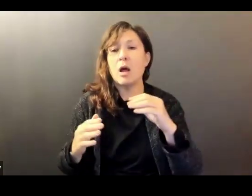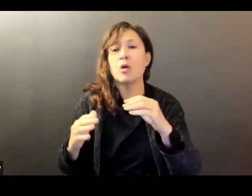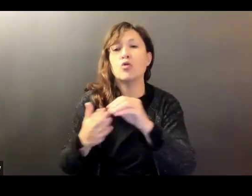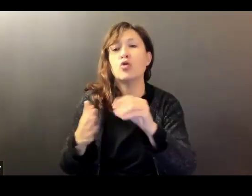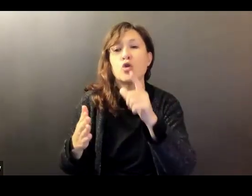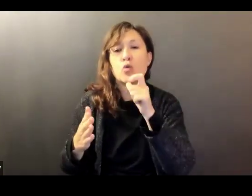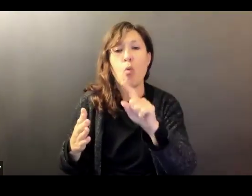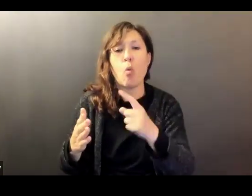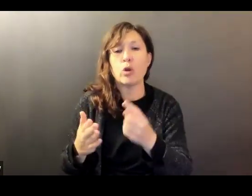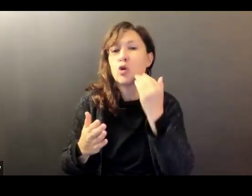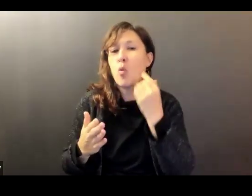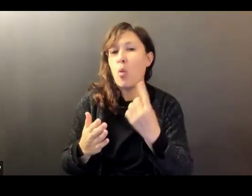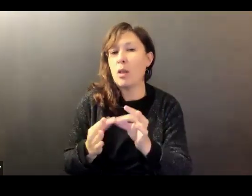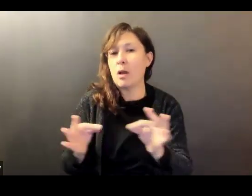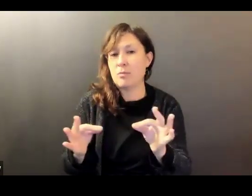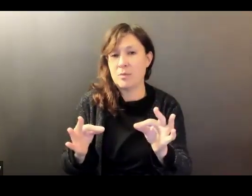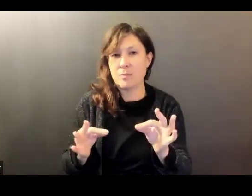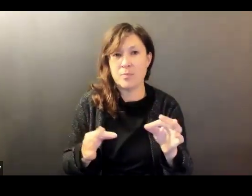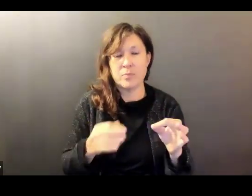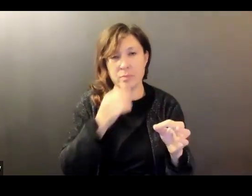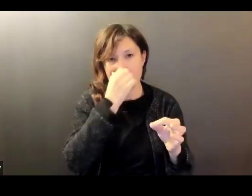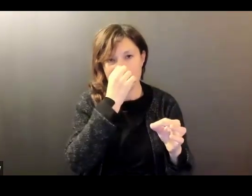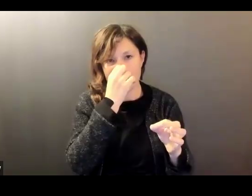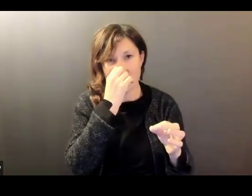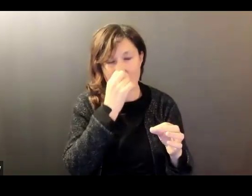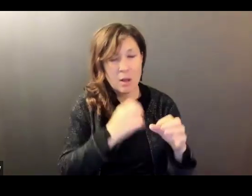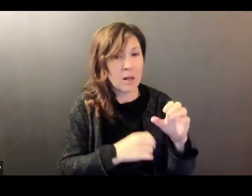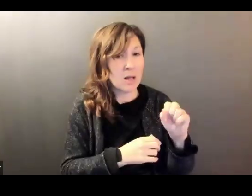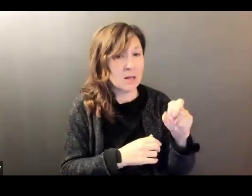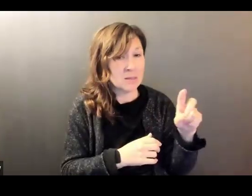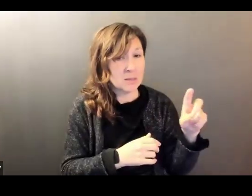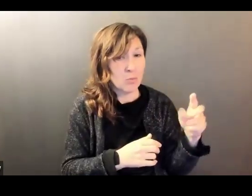but traditionally our 1s and 2s do not